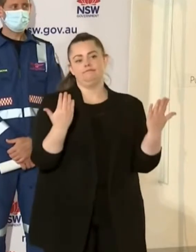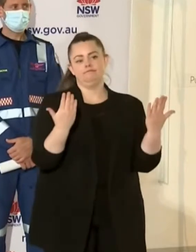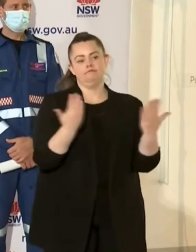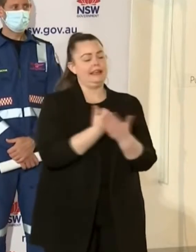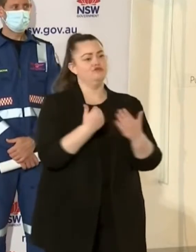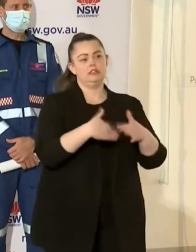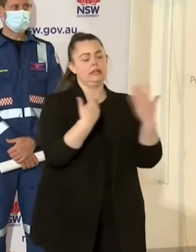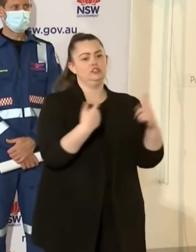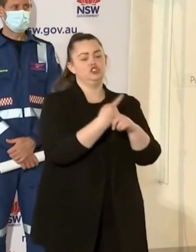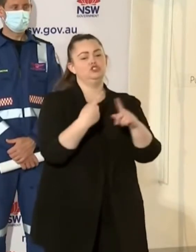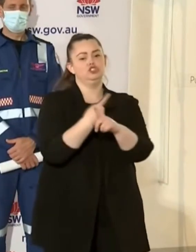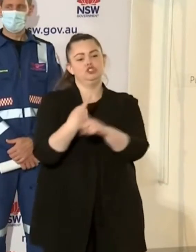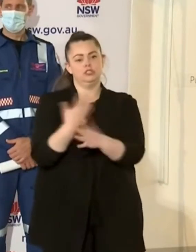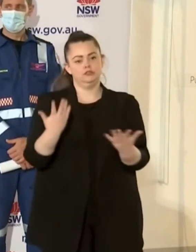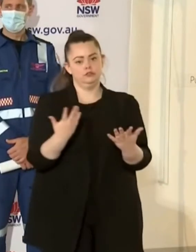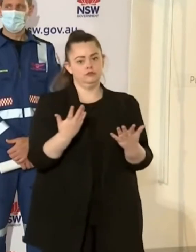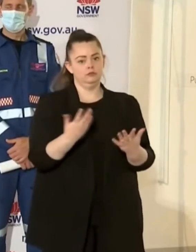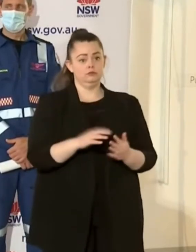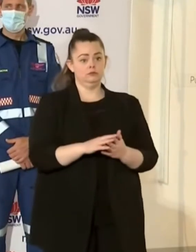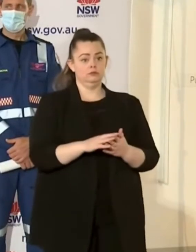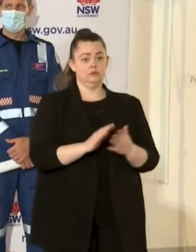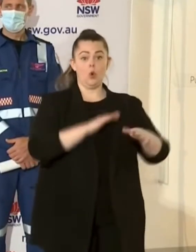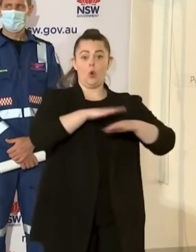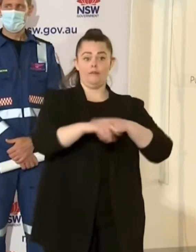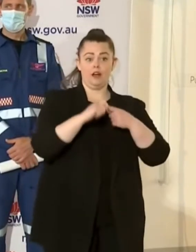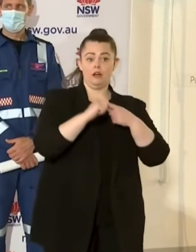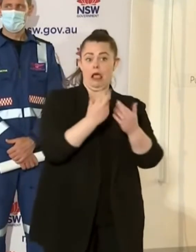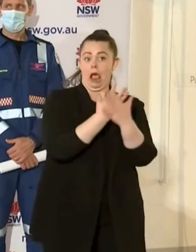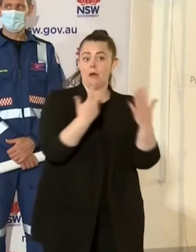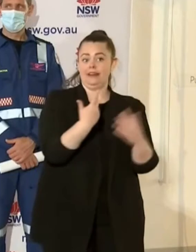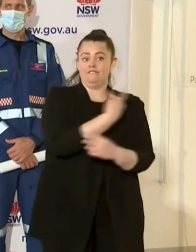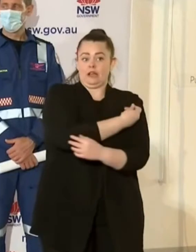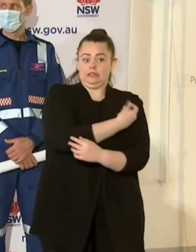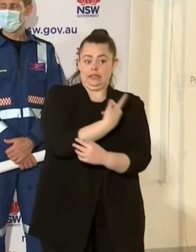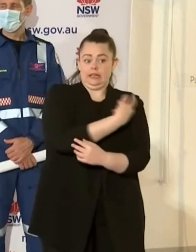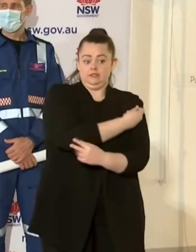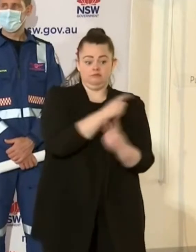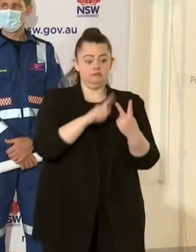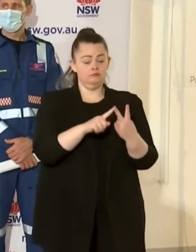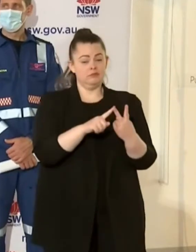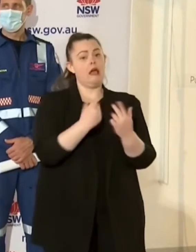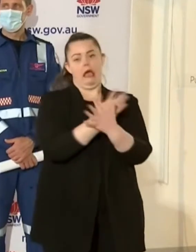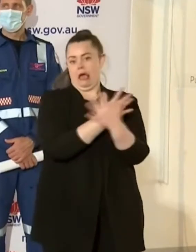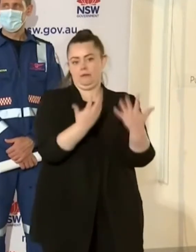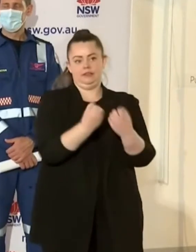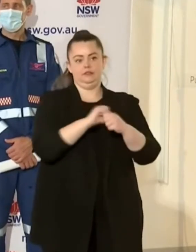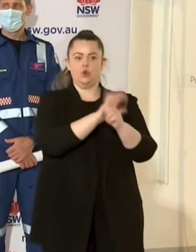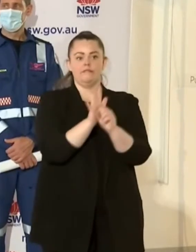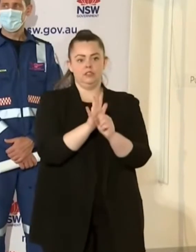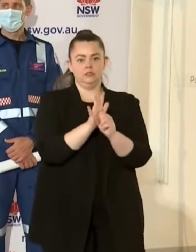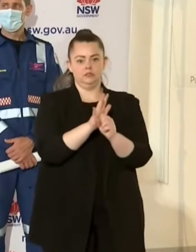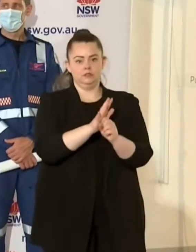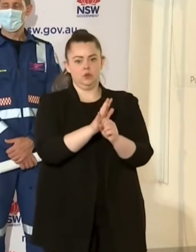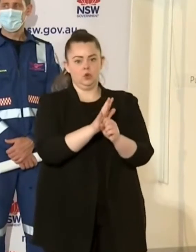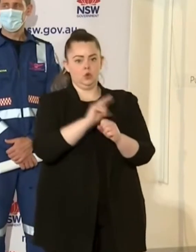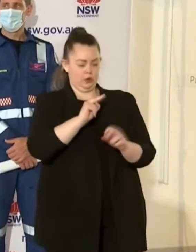total number of people who are vaccinated and the total number of people who are becoming positive, and what are our capacities